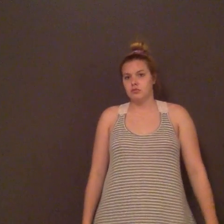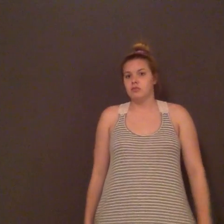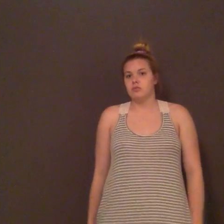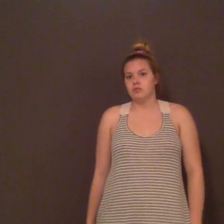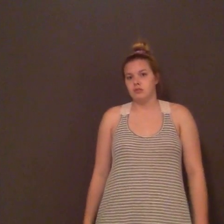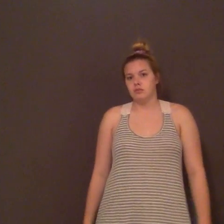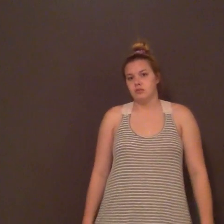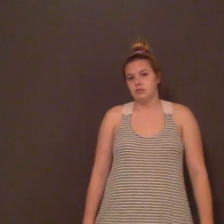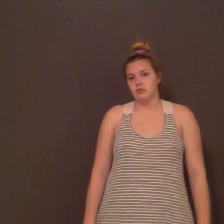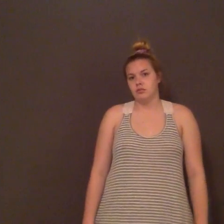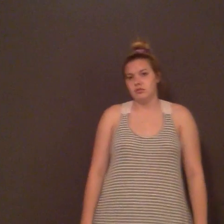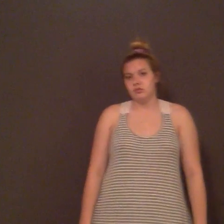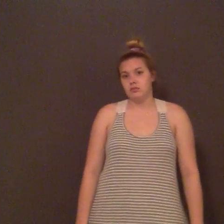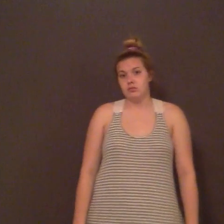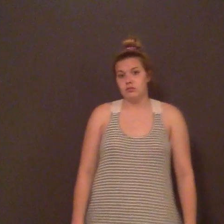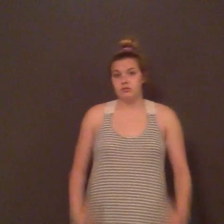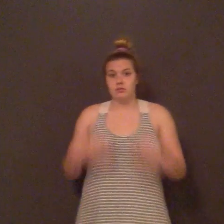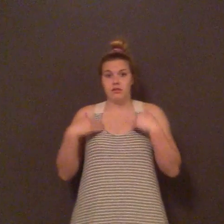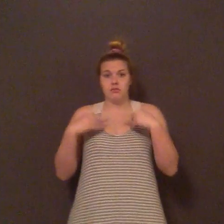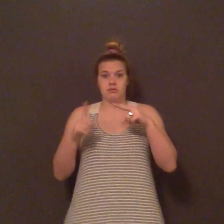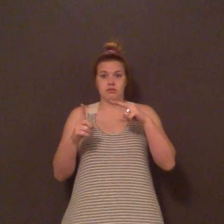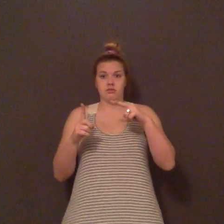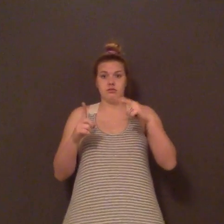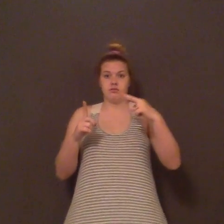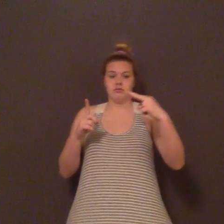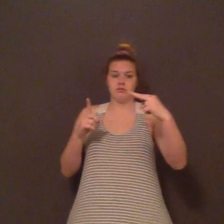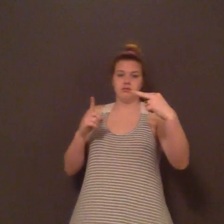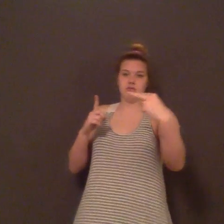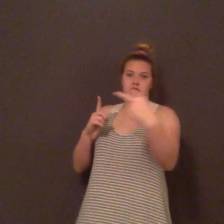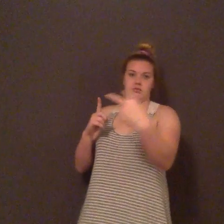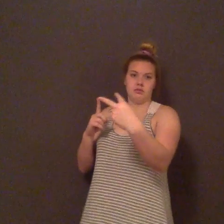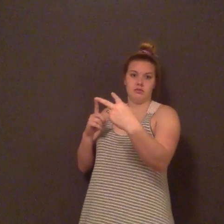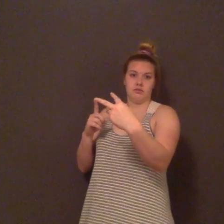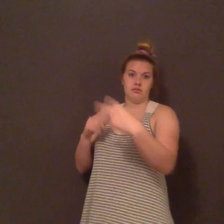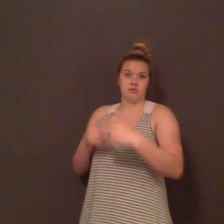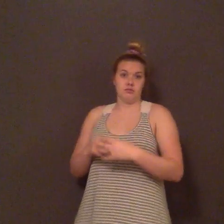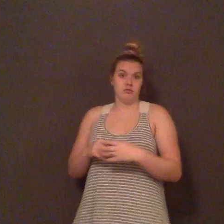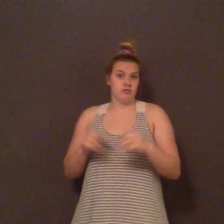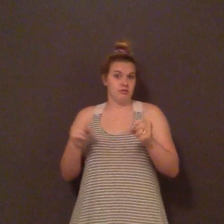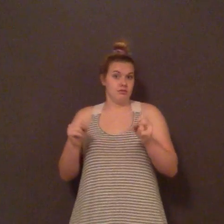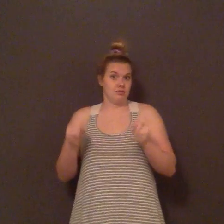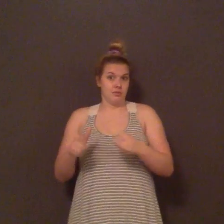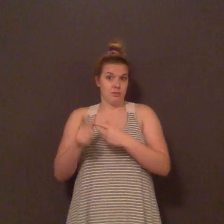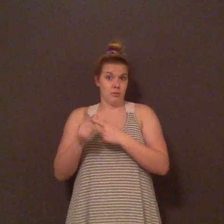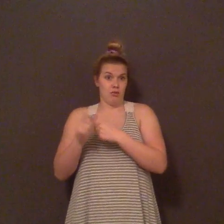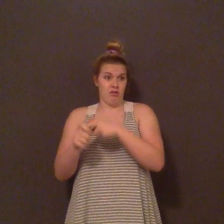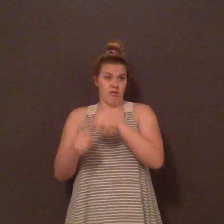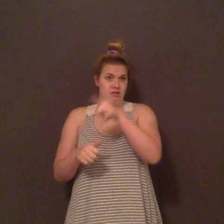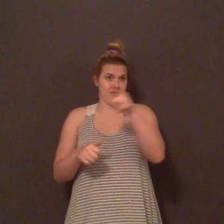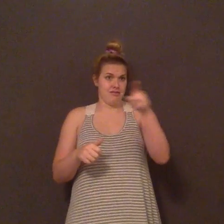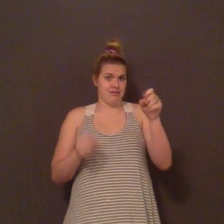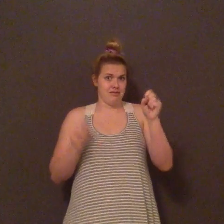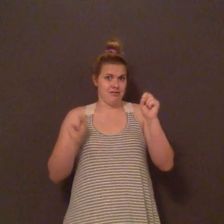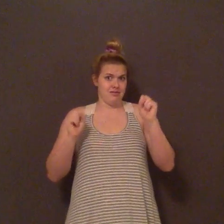this whole thing from another angle. For one thing, Mr. Blair can certainly outrun anyone in this class, but better than that, if he had